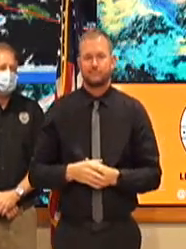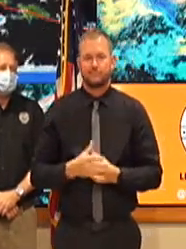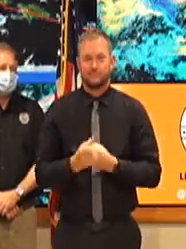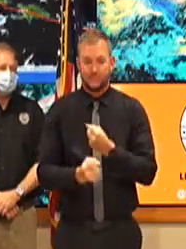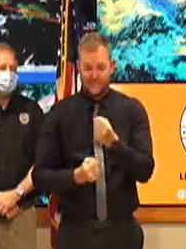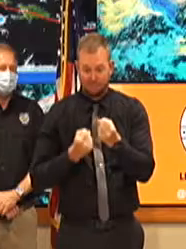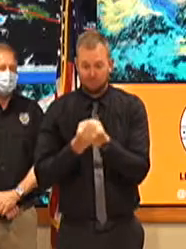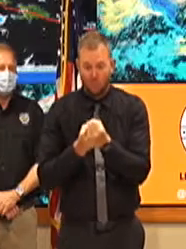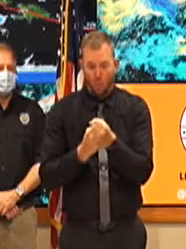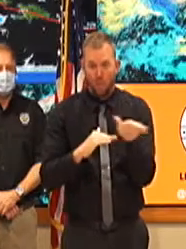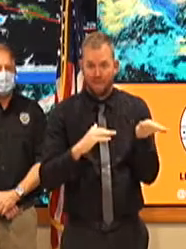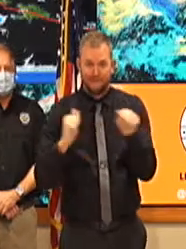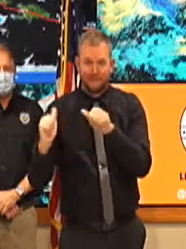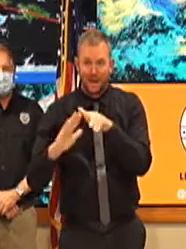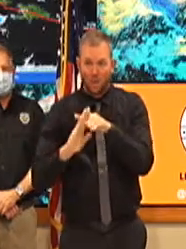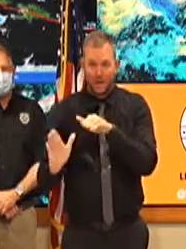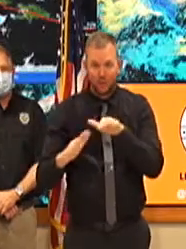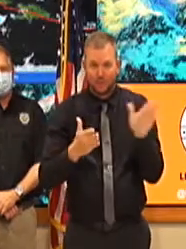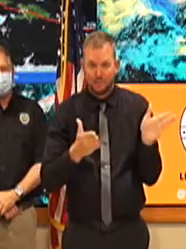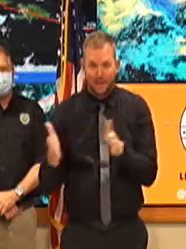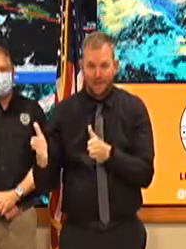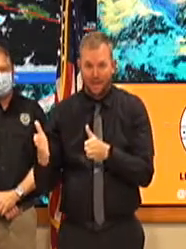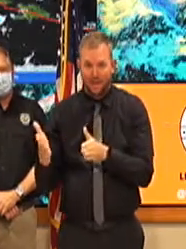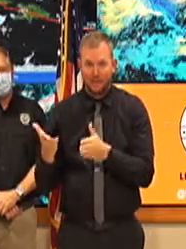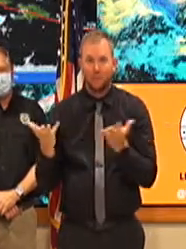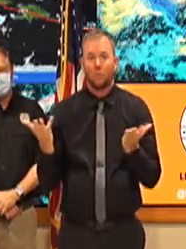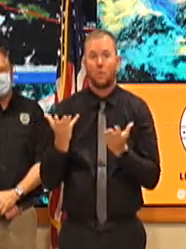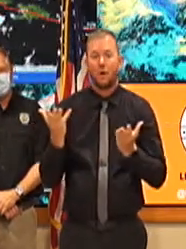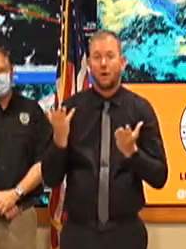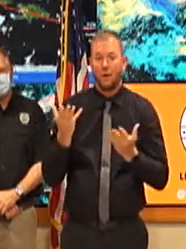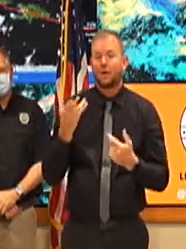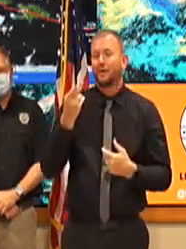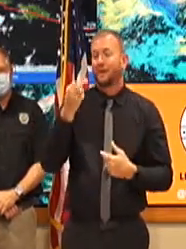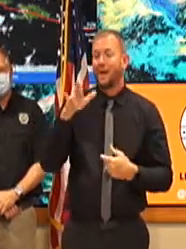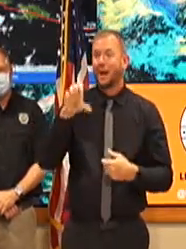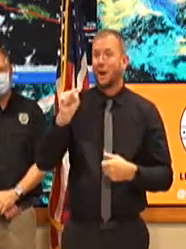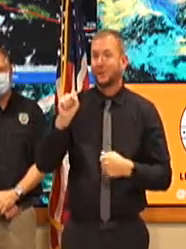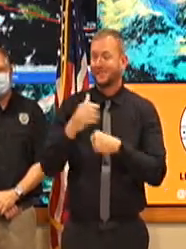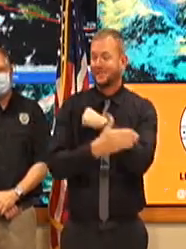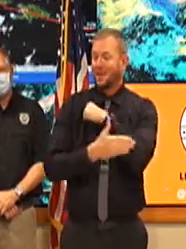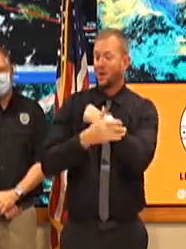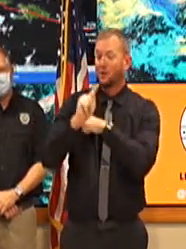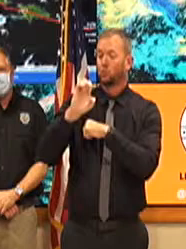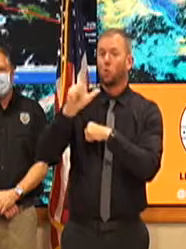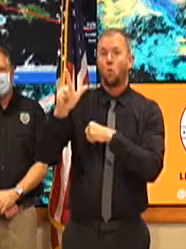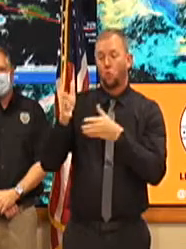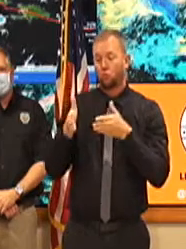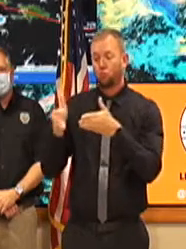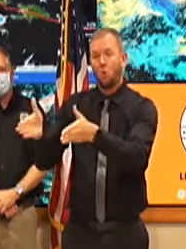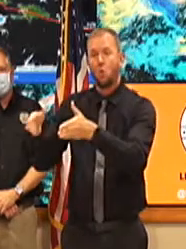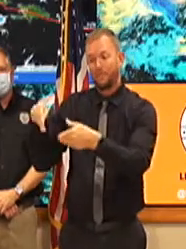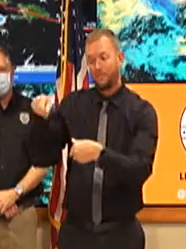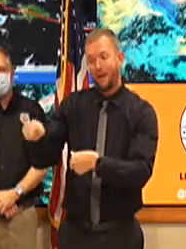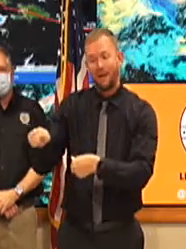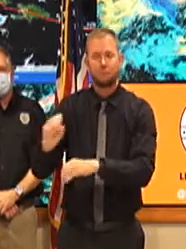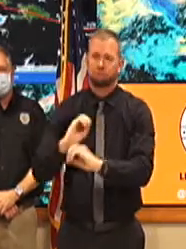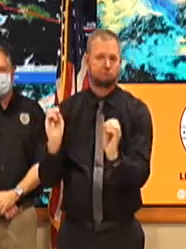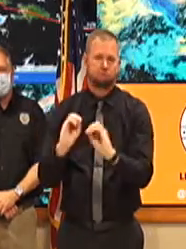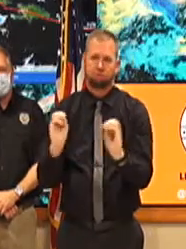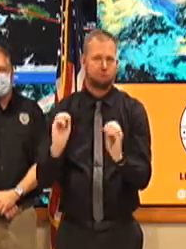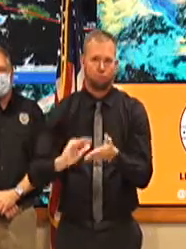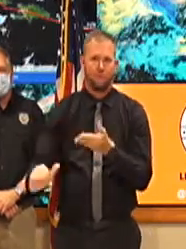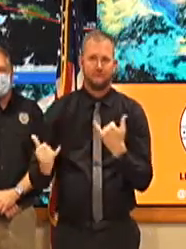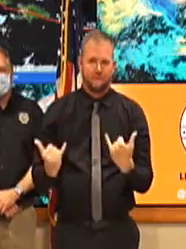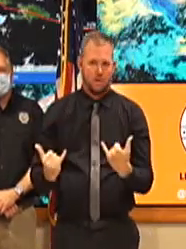the Harris County Toll Road Authority to waive the tolls. Let me take a moment to share the seriousness of the threat